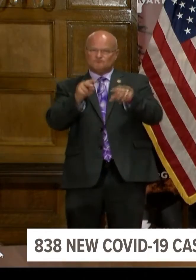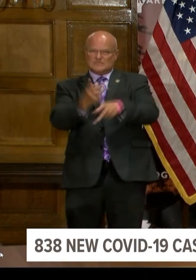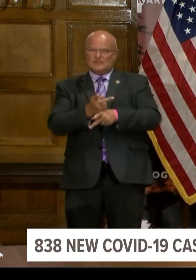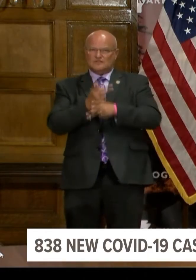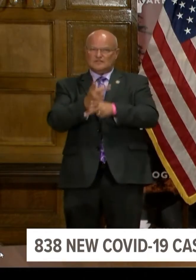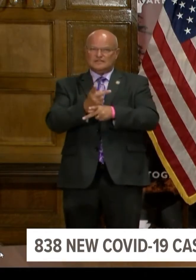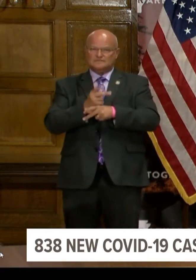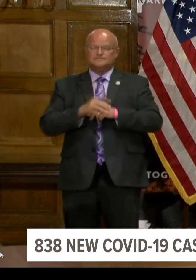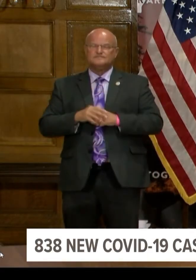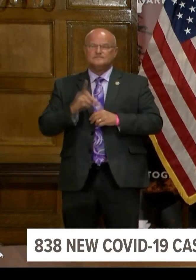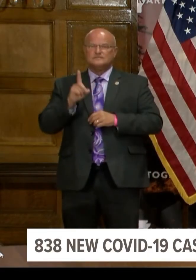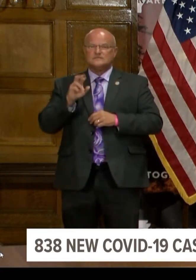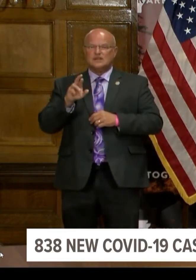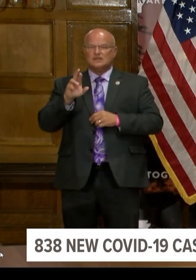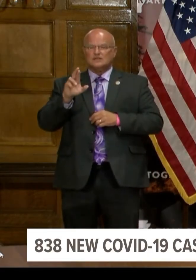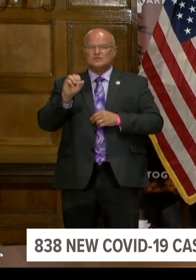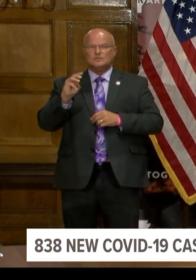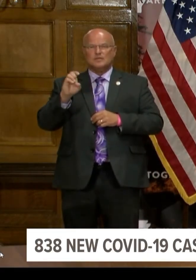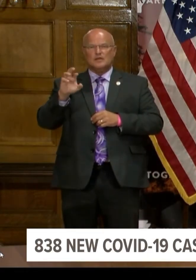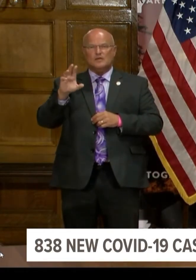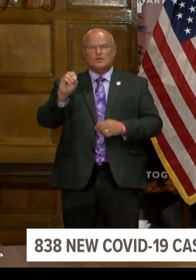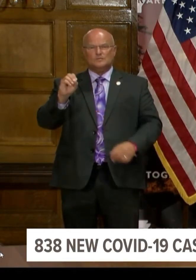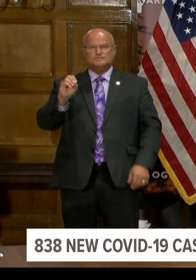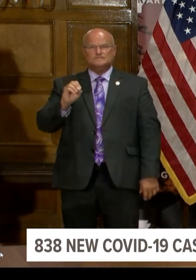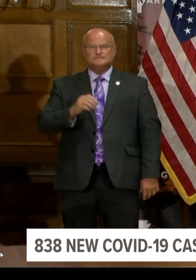carefully. Dr. Romero?